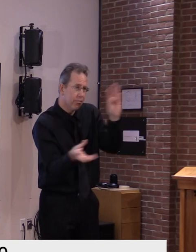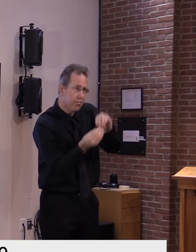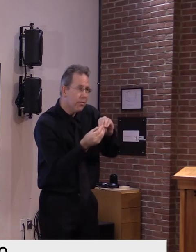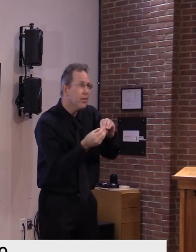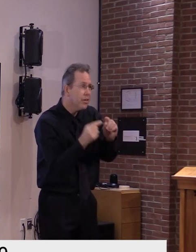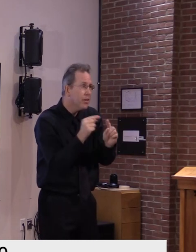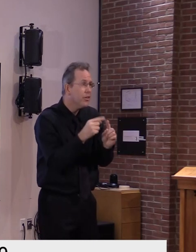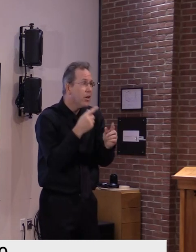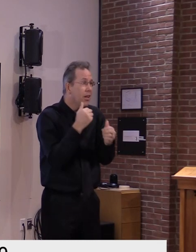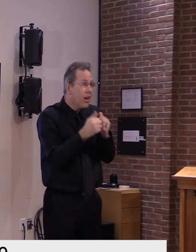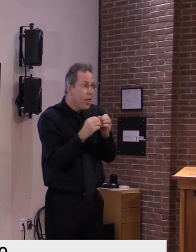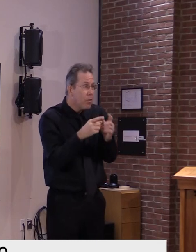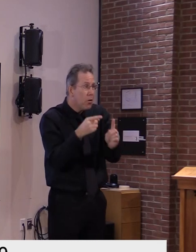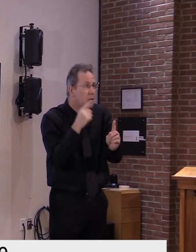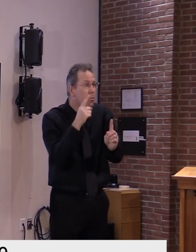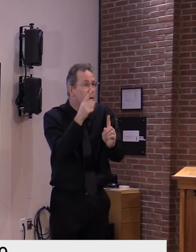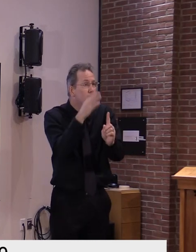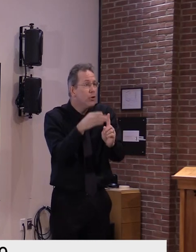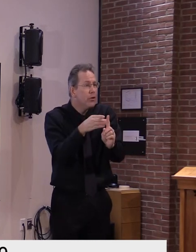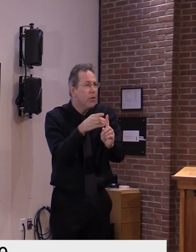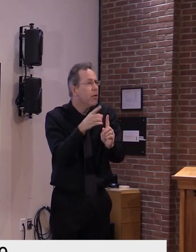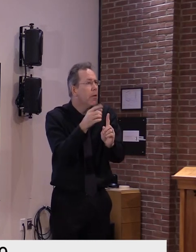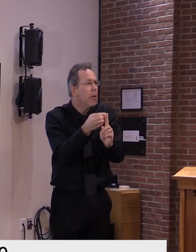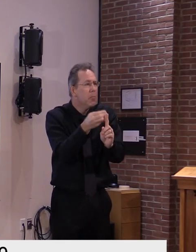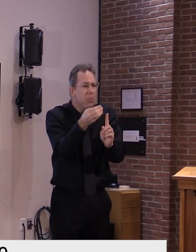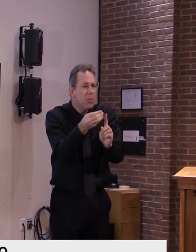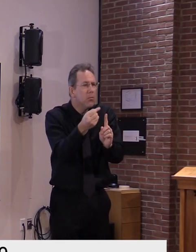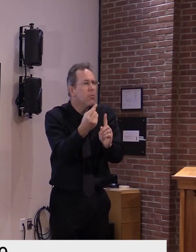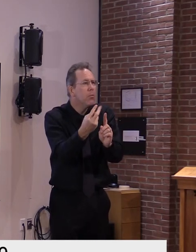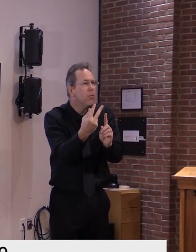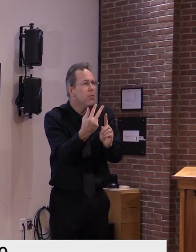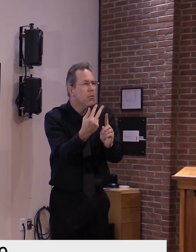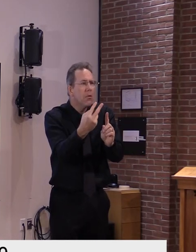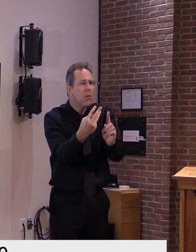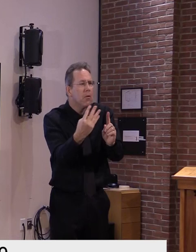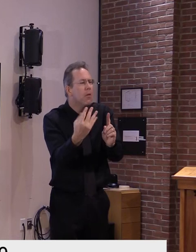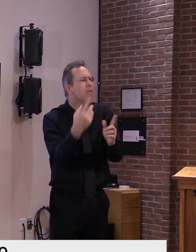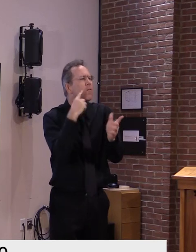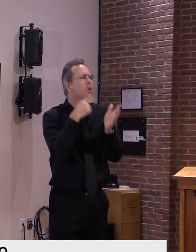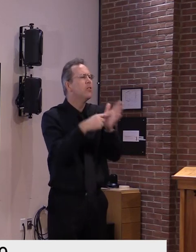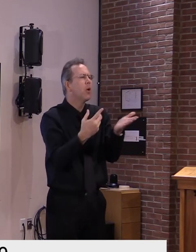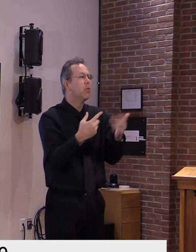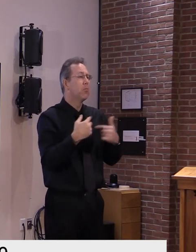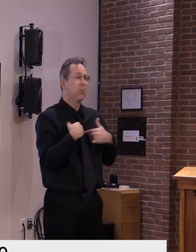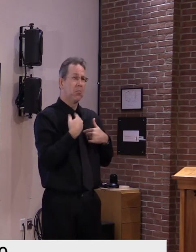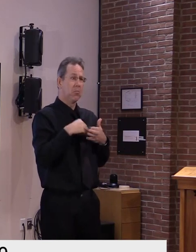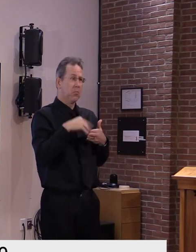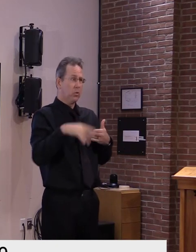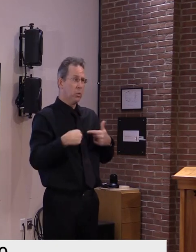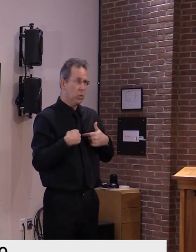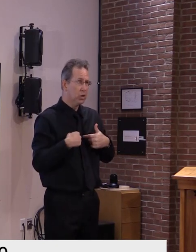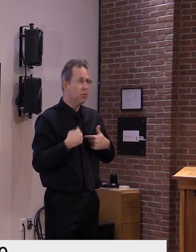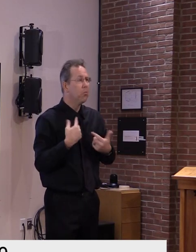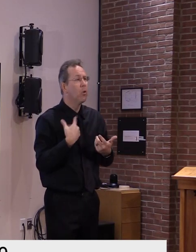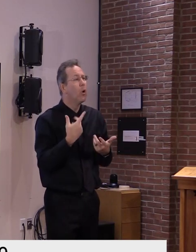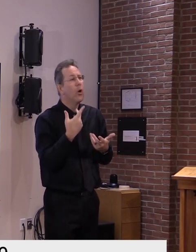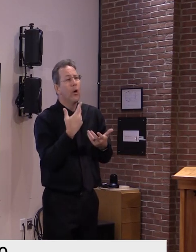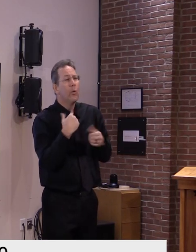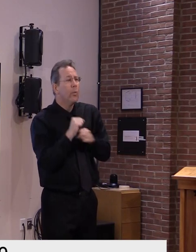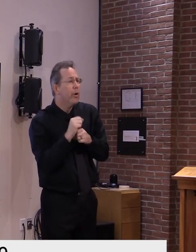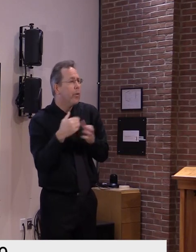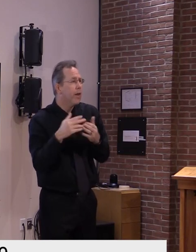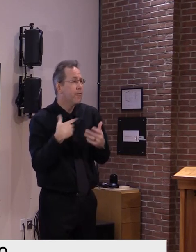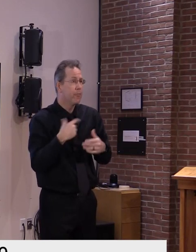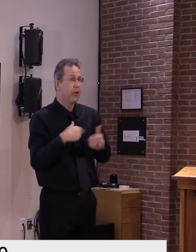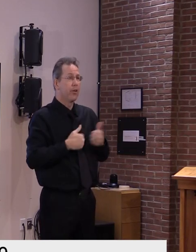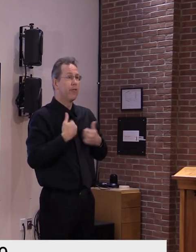else. When that person goes to school or a workplace or a healthcare facility, it can have a ripple